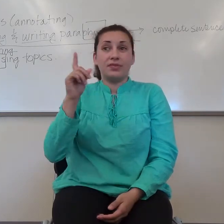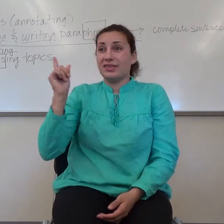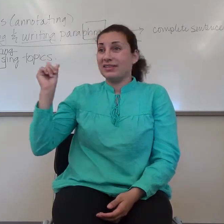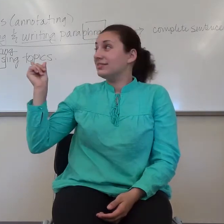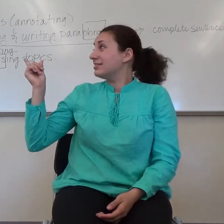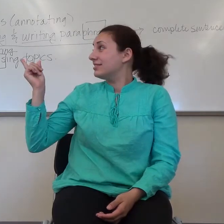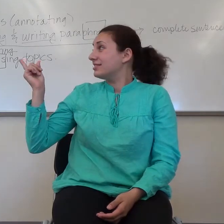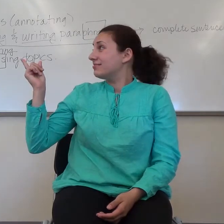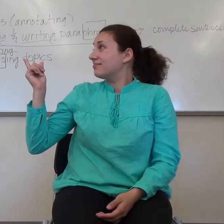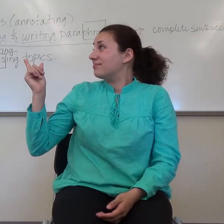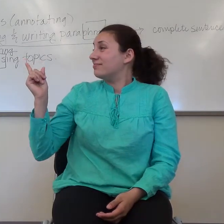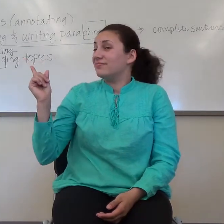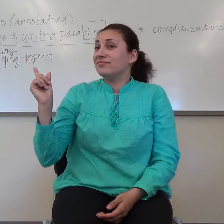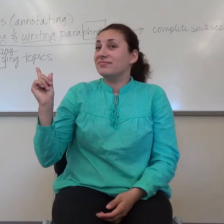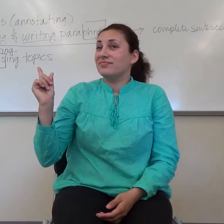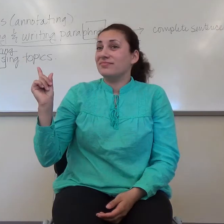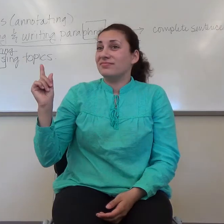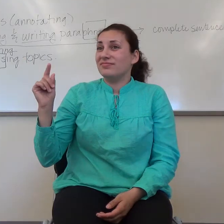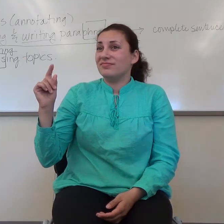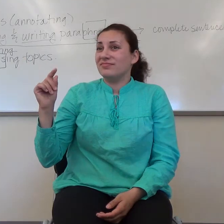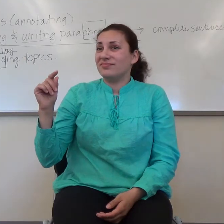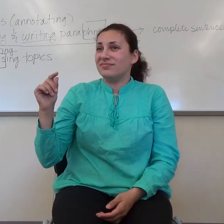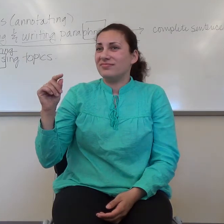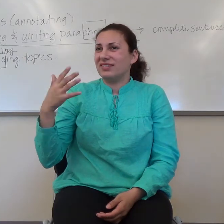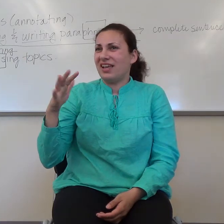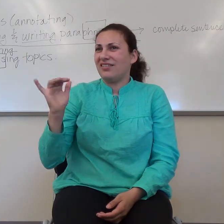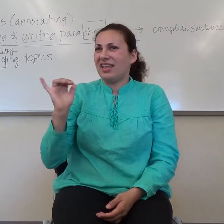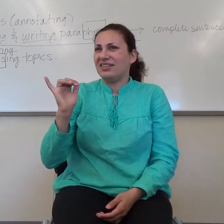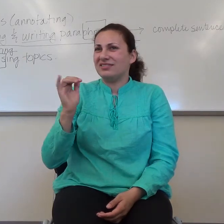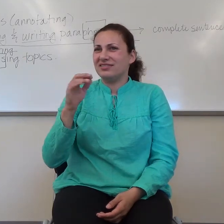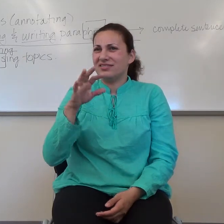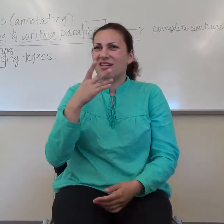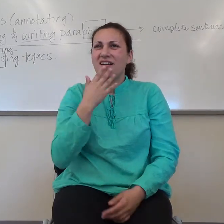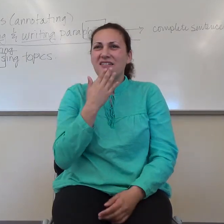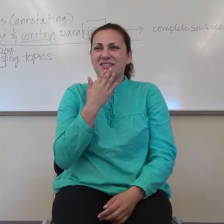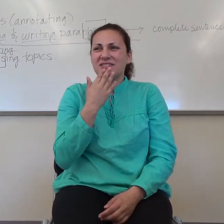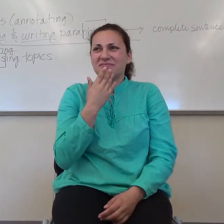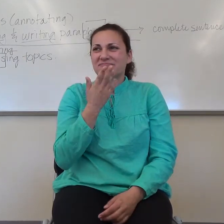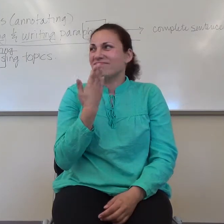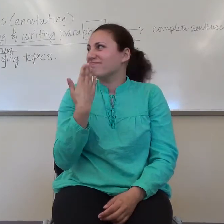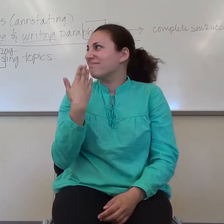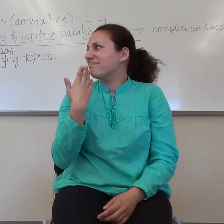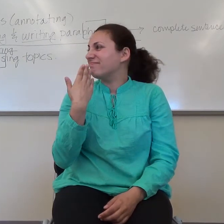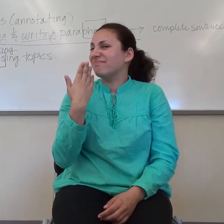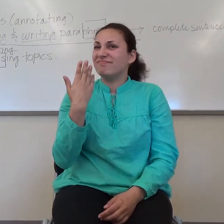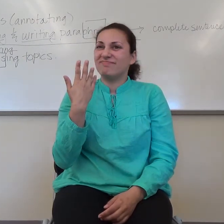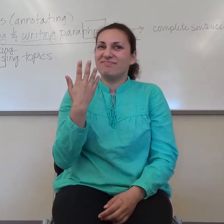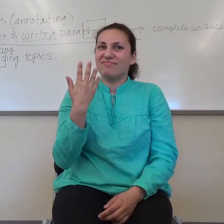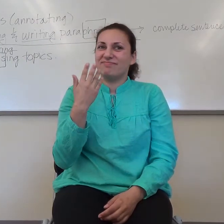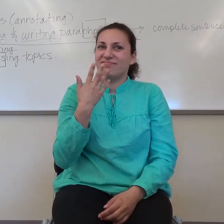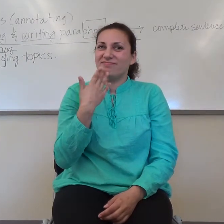thing tends to pick up colors more